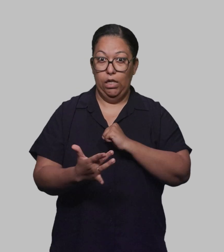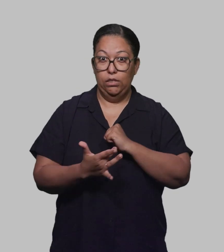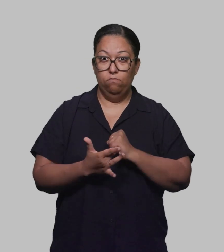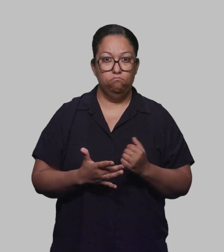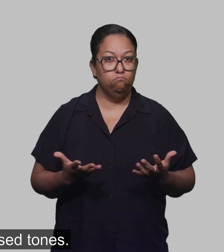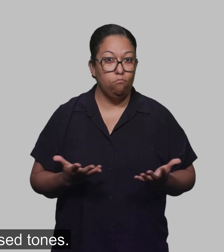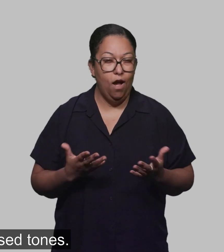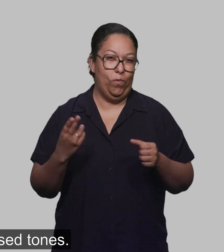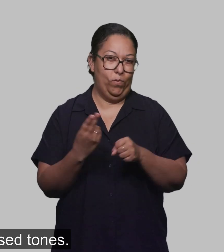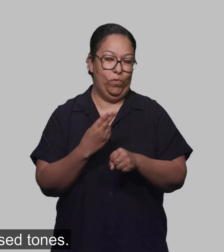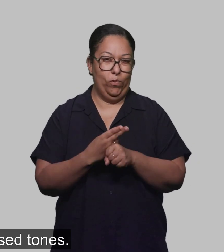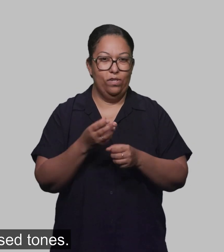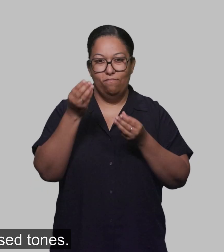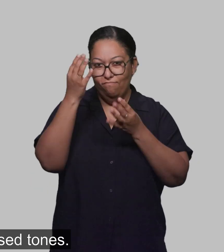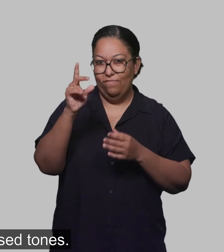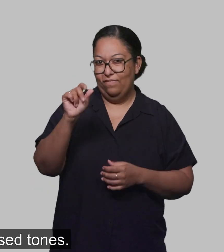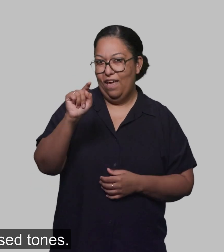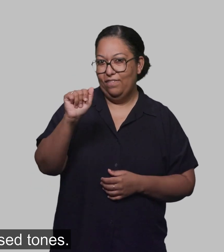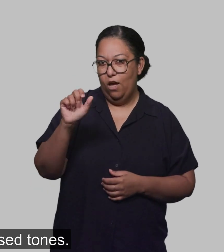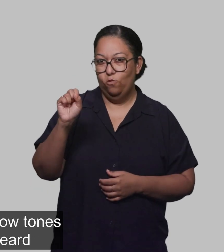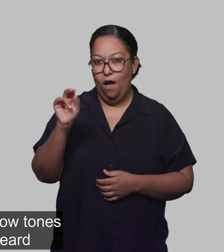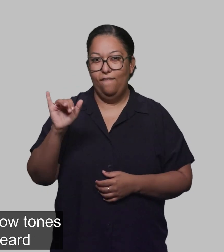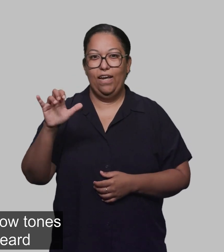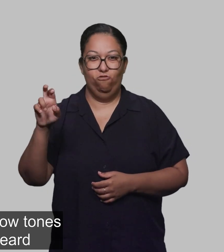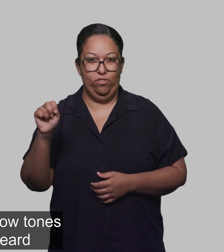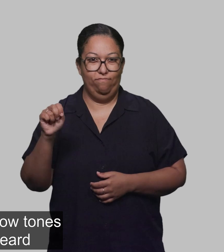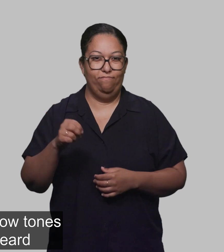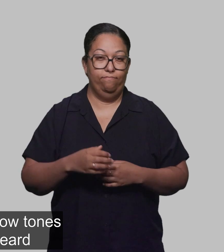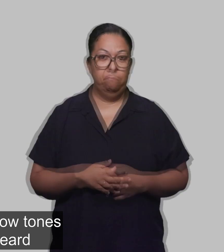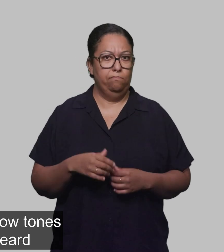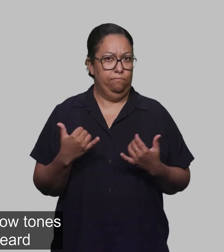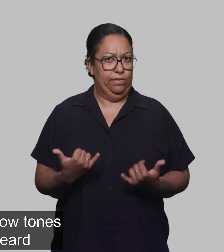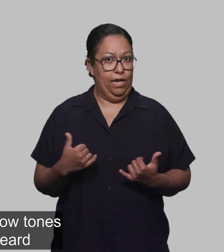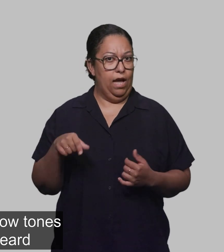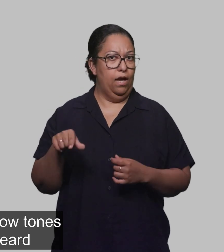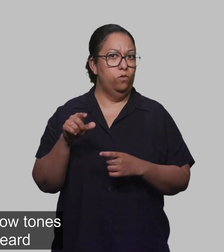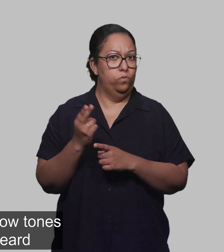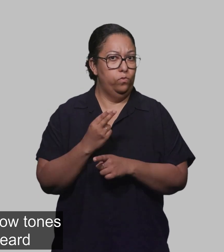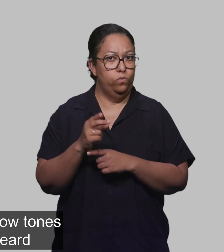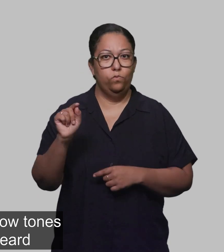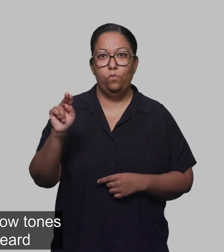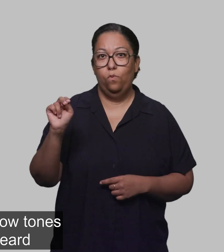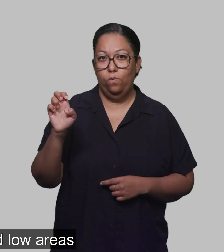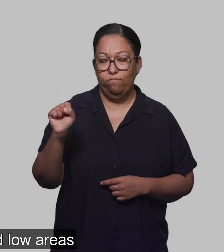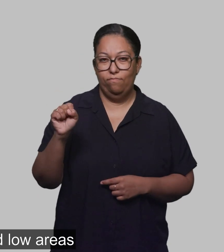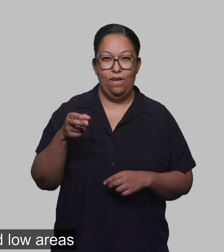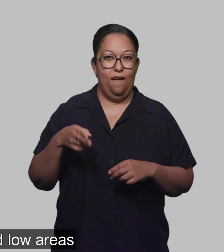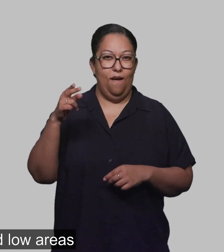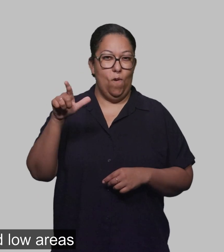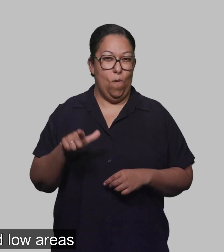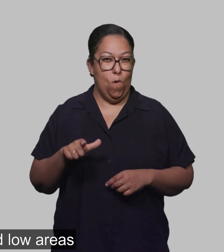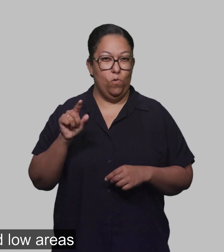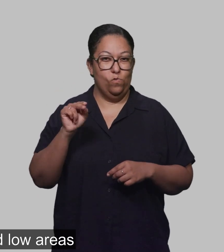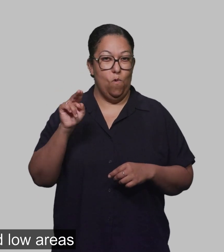sonification. In this case, I used tones, the high and low tones, or that you heard, and the